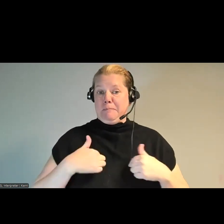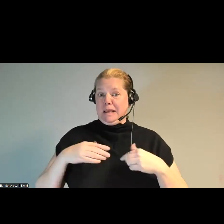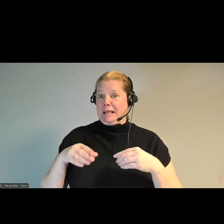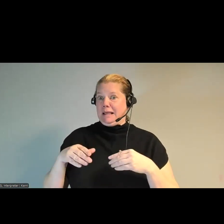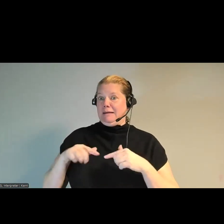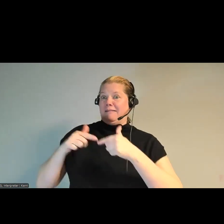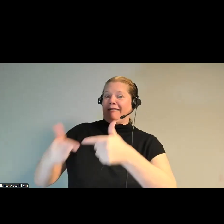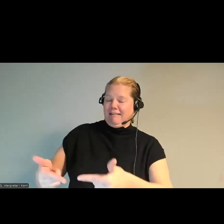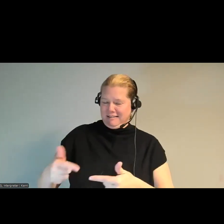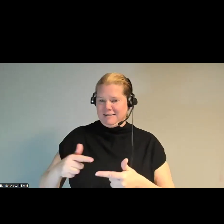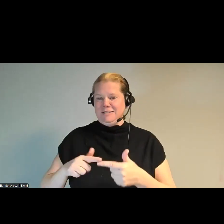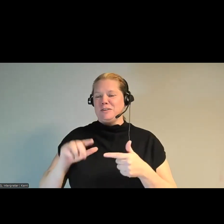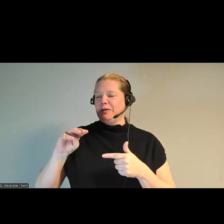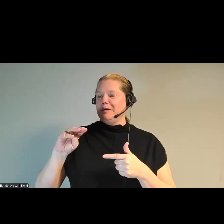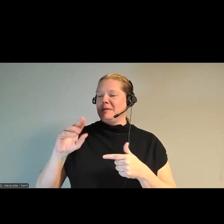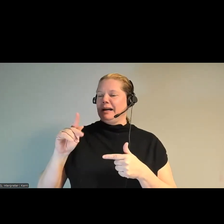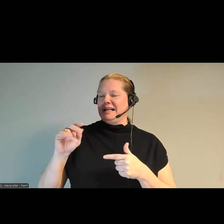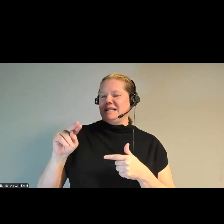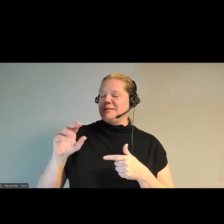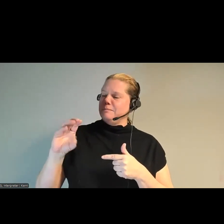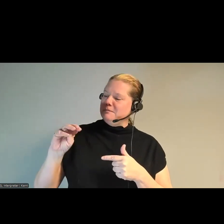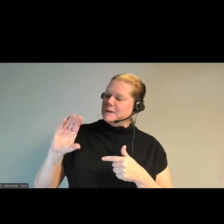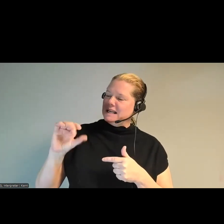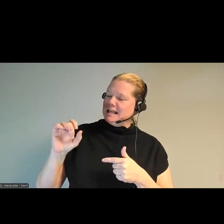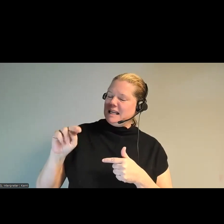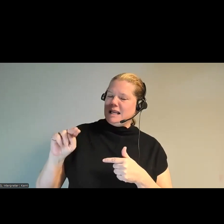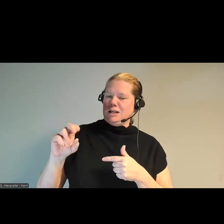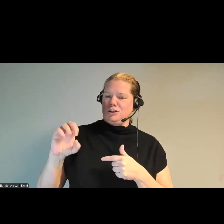here, McCain Scharf at Mass Department of Public Health.